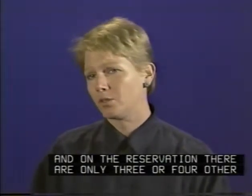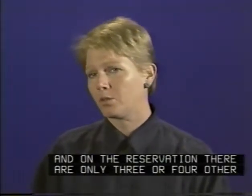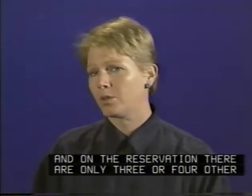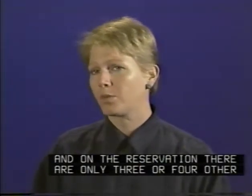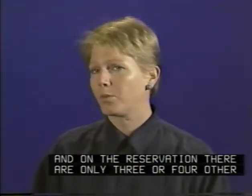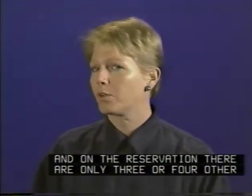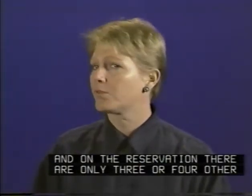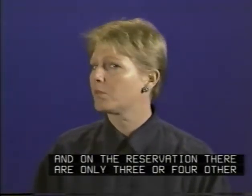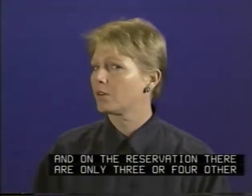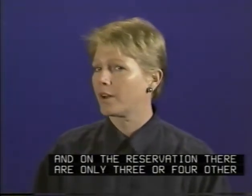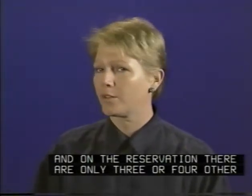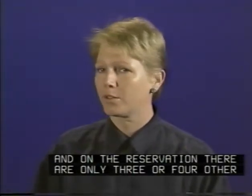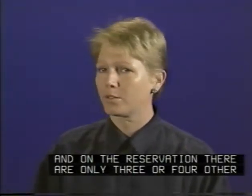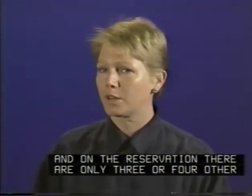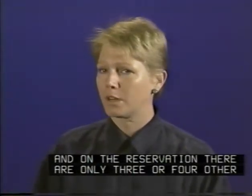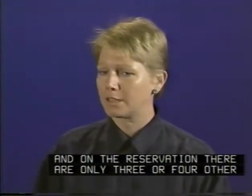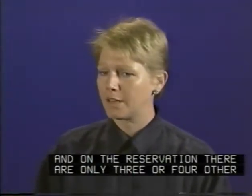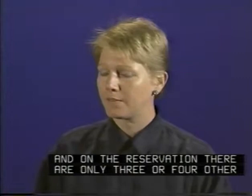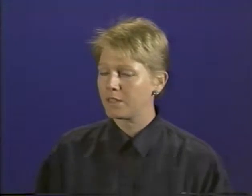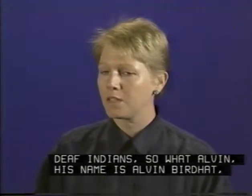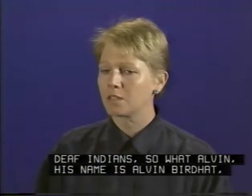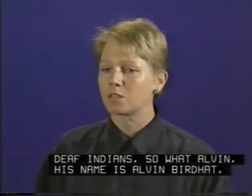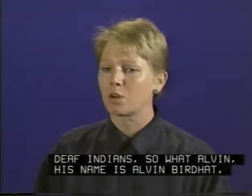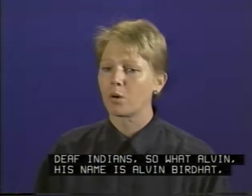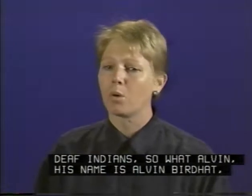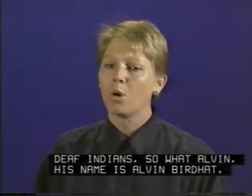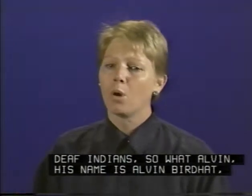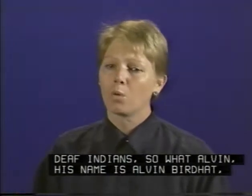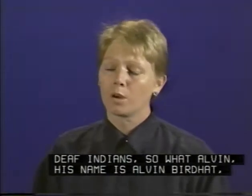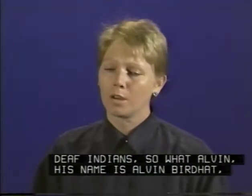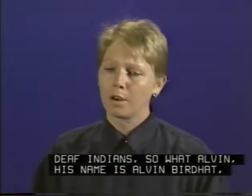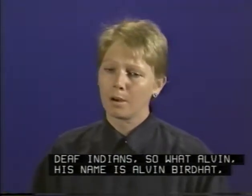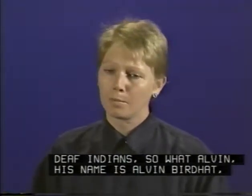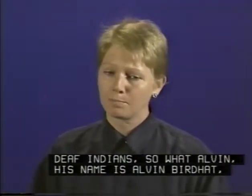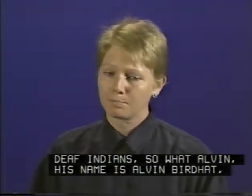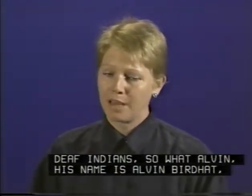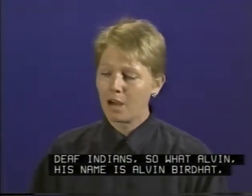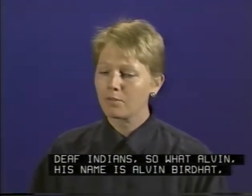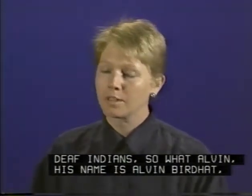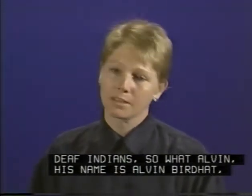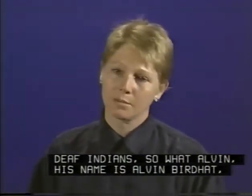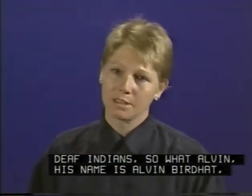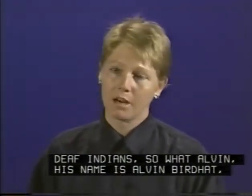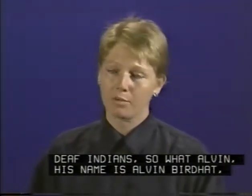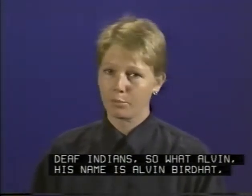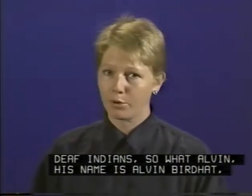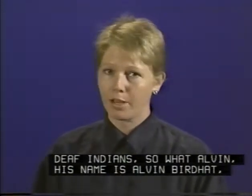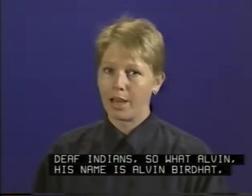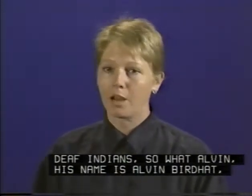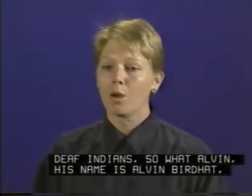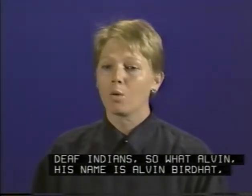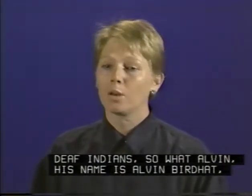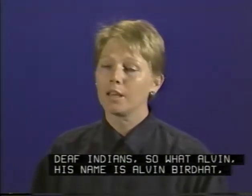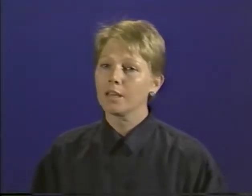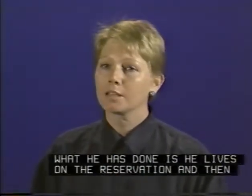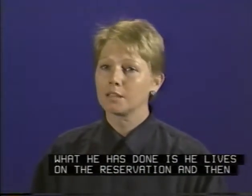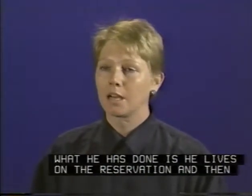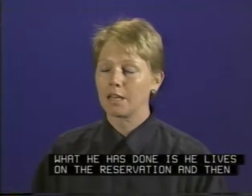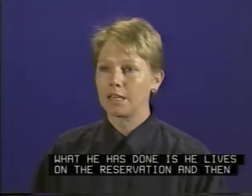only three or four other deaf Indians. So what Alvin, his name is Alvin Birdhat, what he has done is